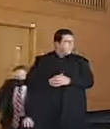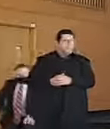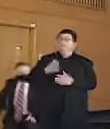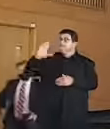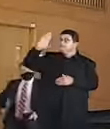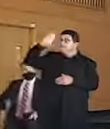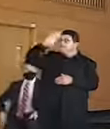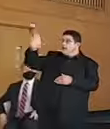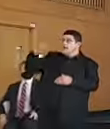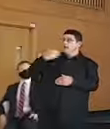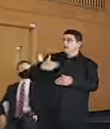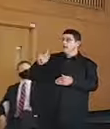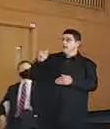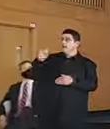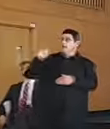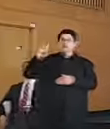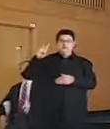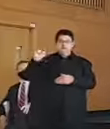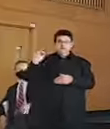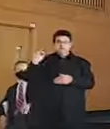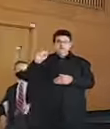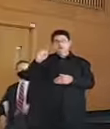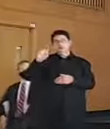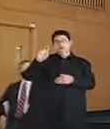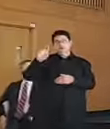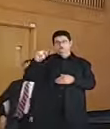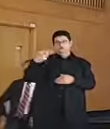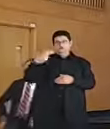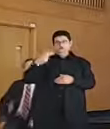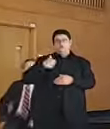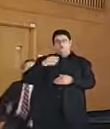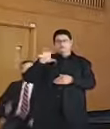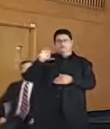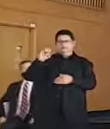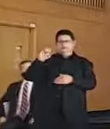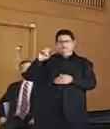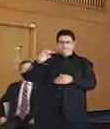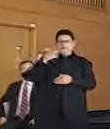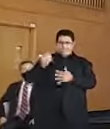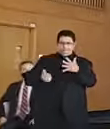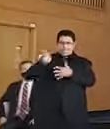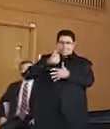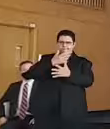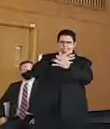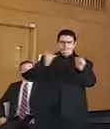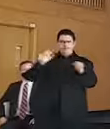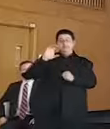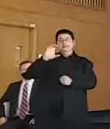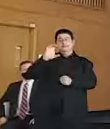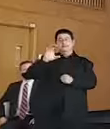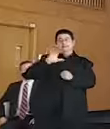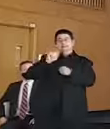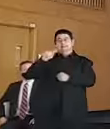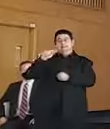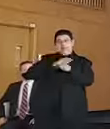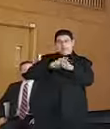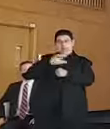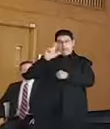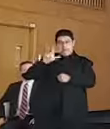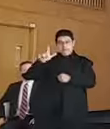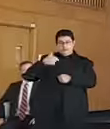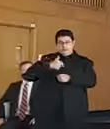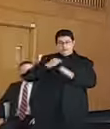Hello, I'm Kristen Swartz, and I'm the director and CEO of the St. Louis County Library District. And we are ready to assist students